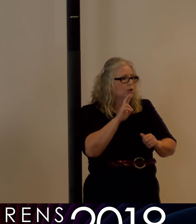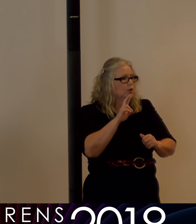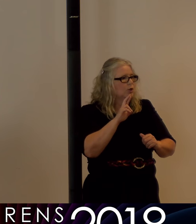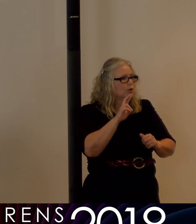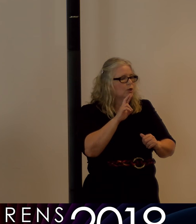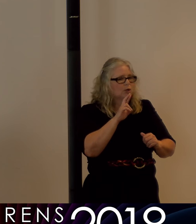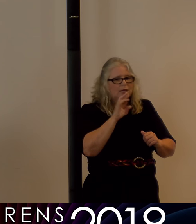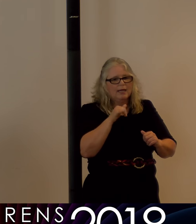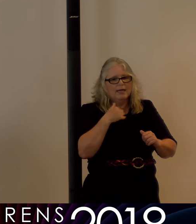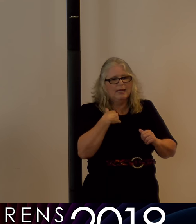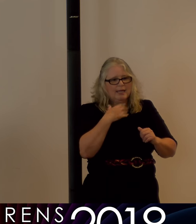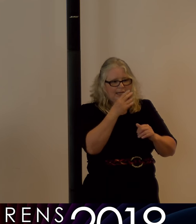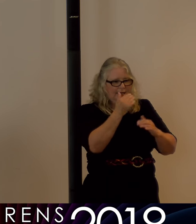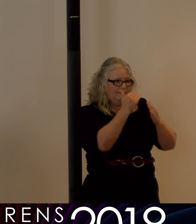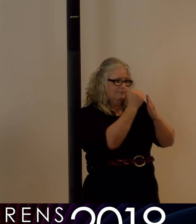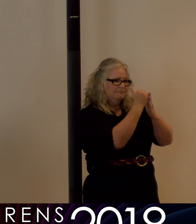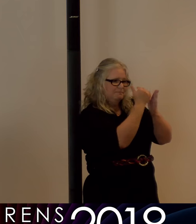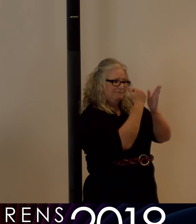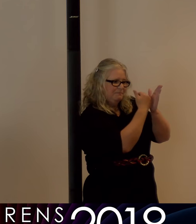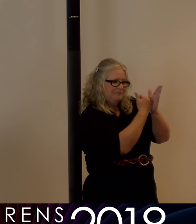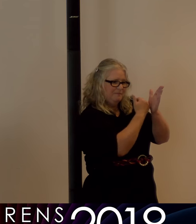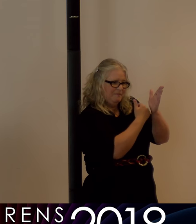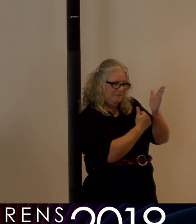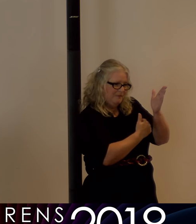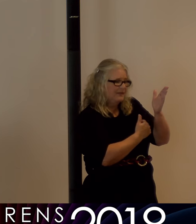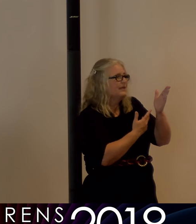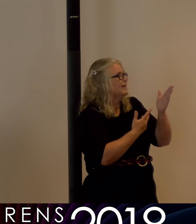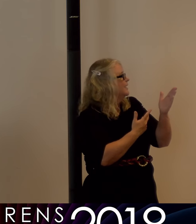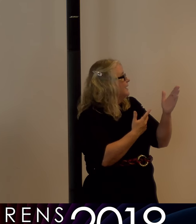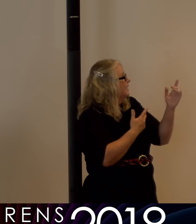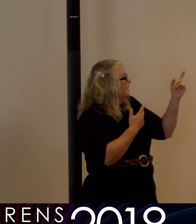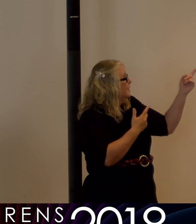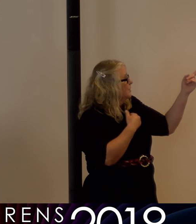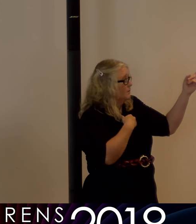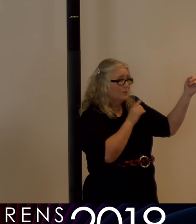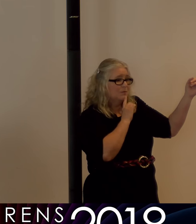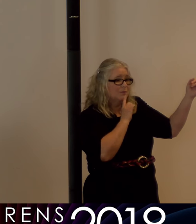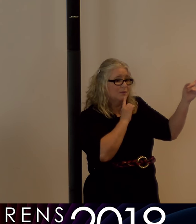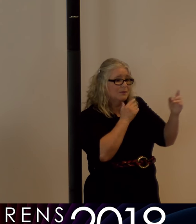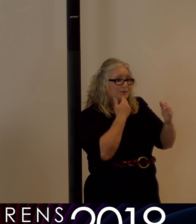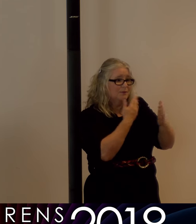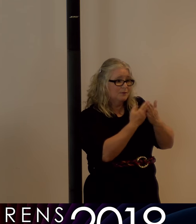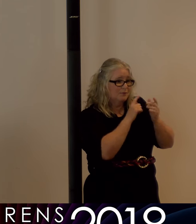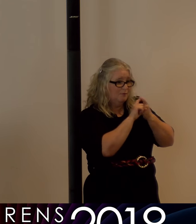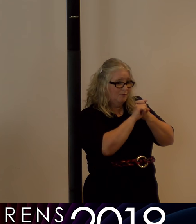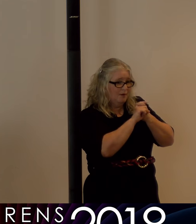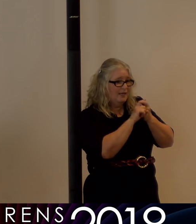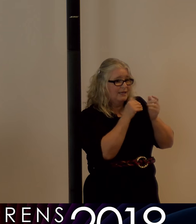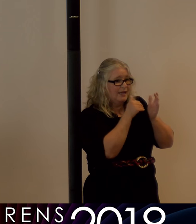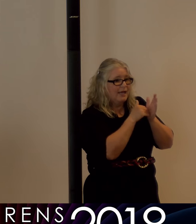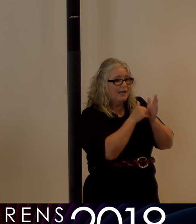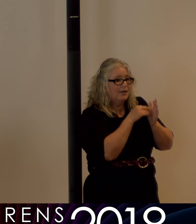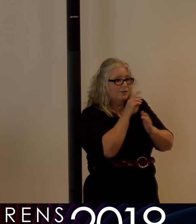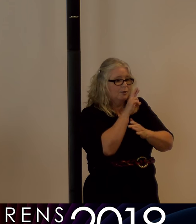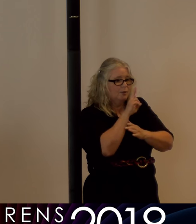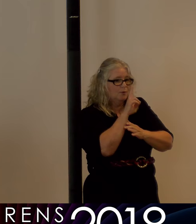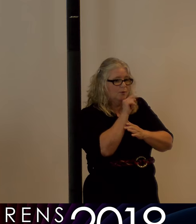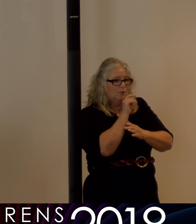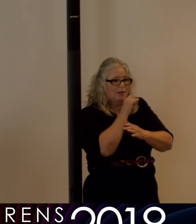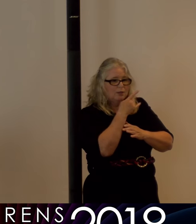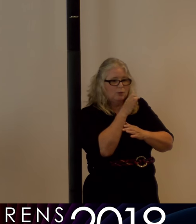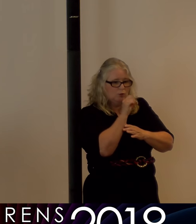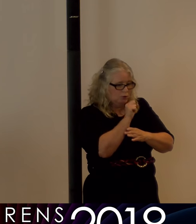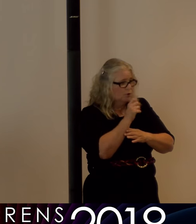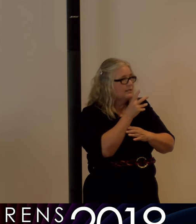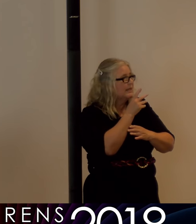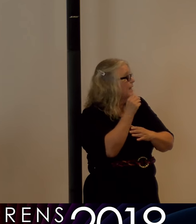at Stanford that I briefly mentioned. We have colleagues at the NIH, a really good friend and colleague at Rutgers, and Connie Van Ravensweig